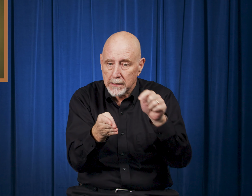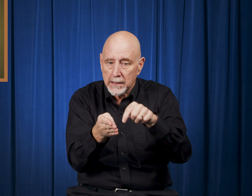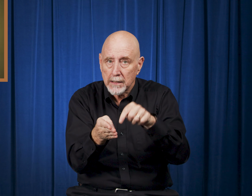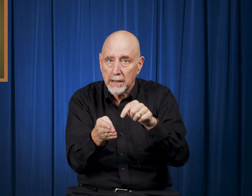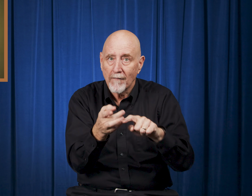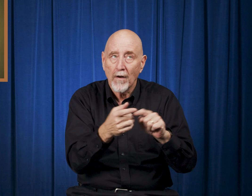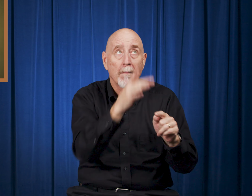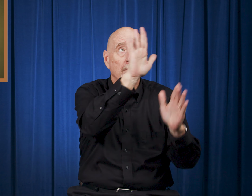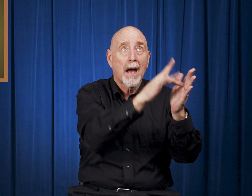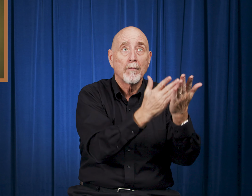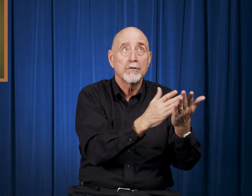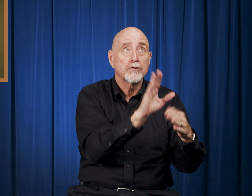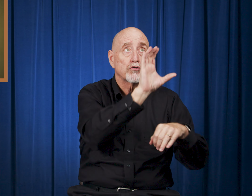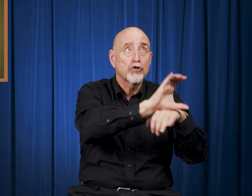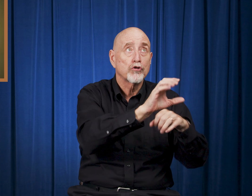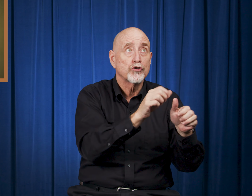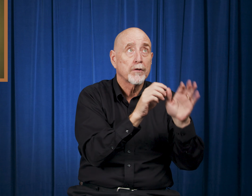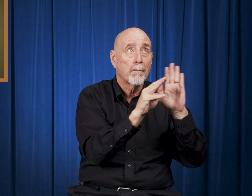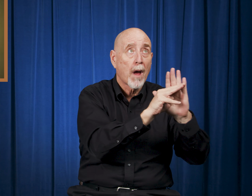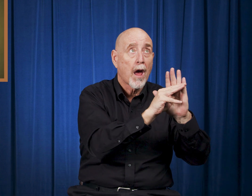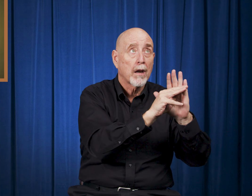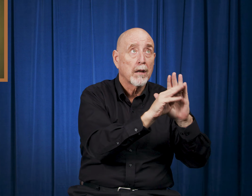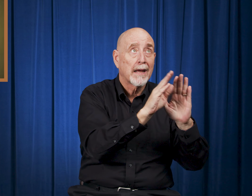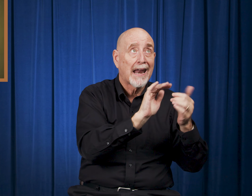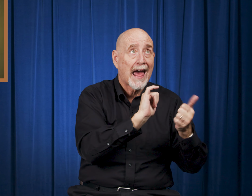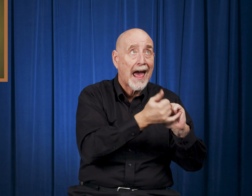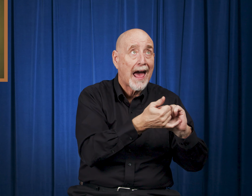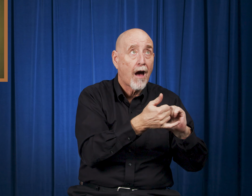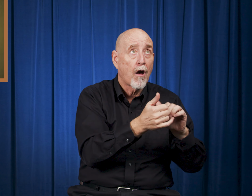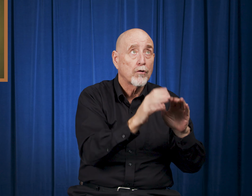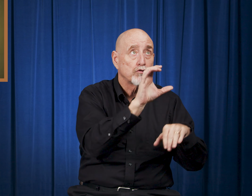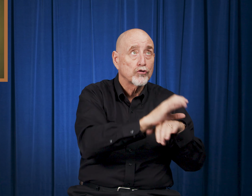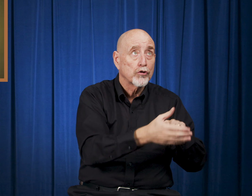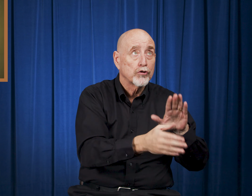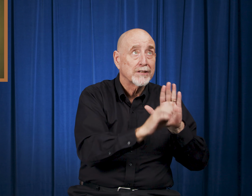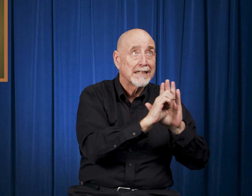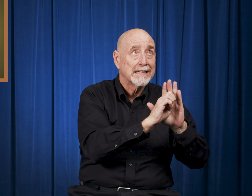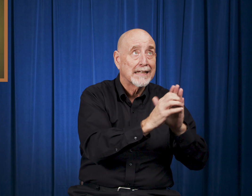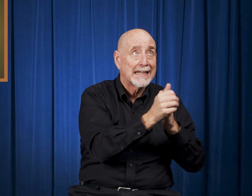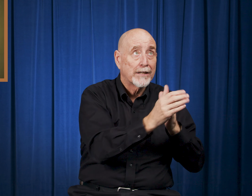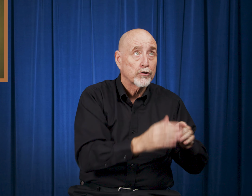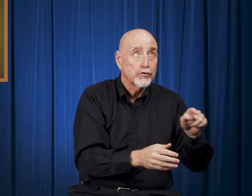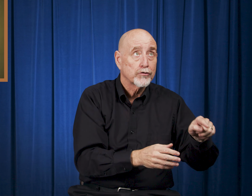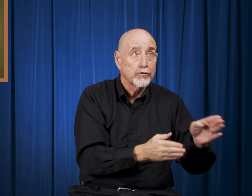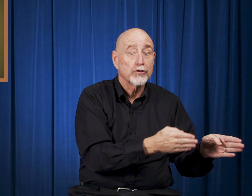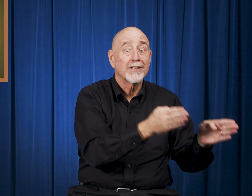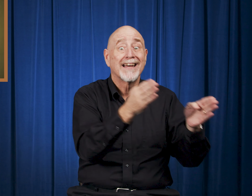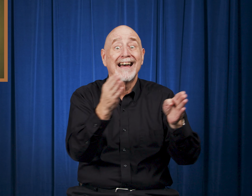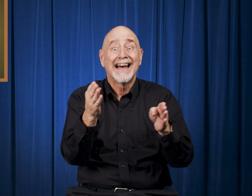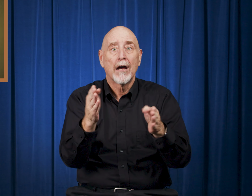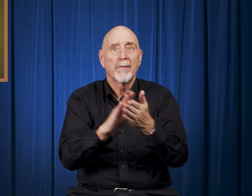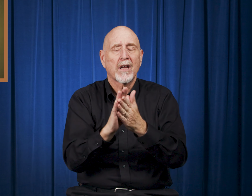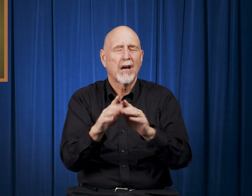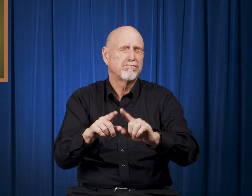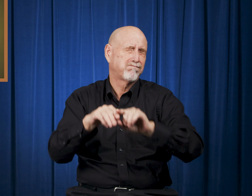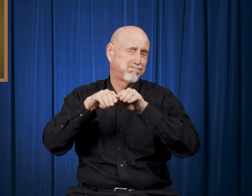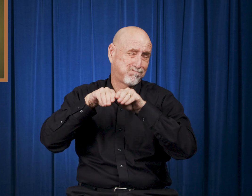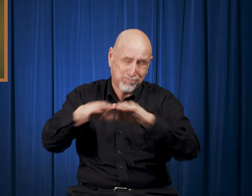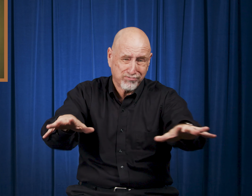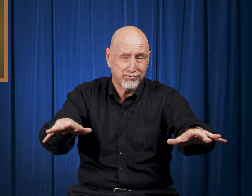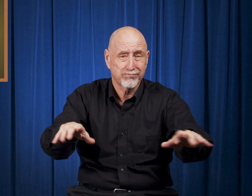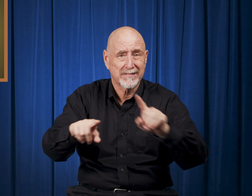scriptural model of the church and its leadership can be pointed to as what would eventually result in an avalanche